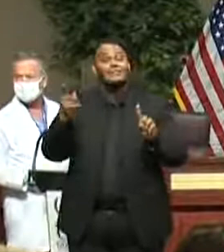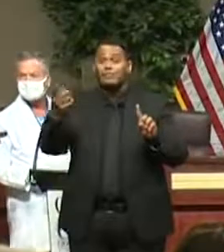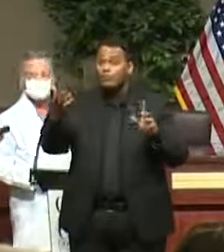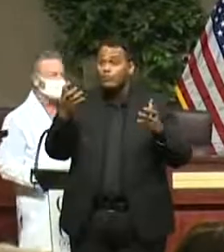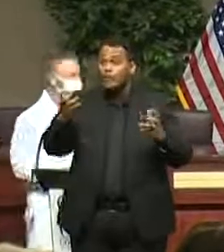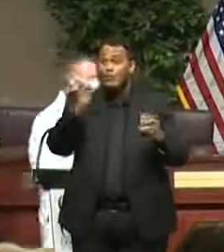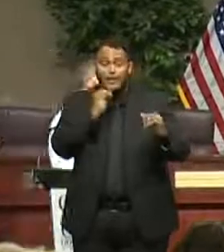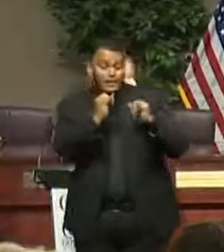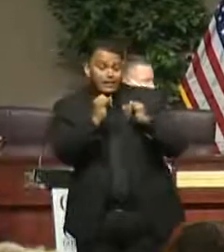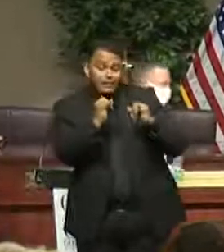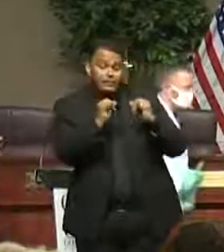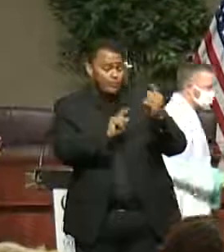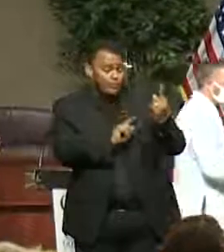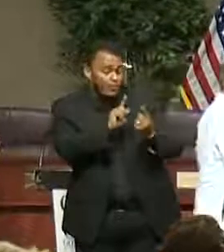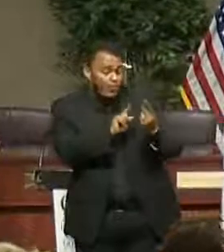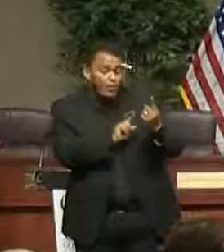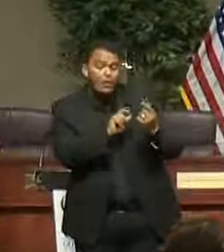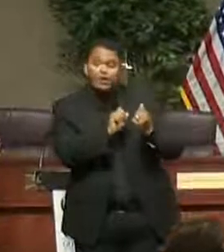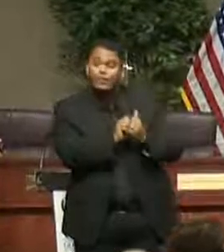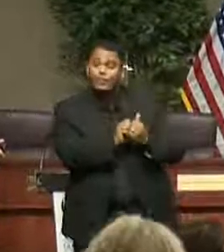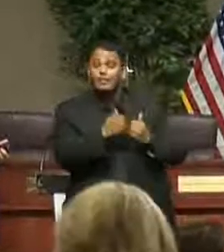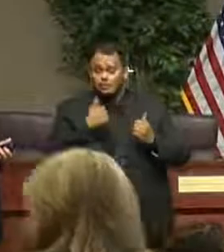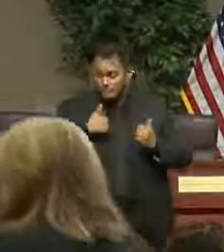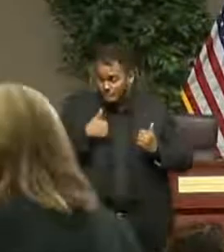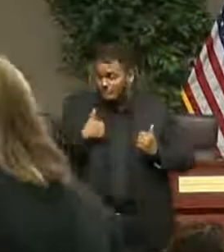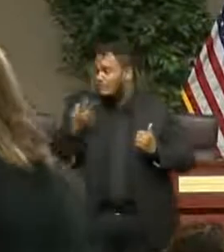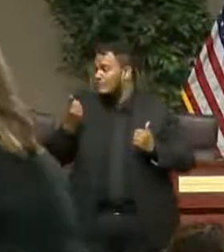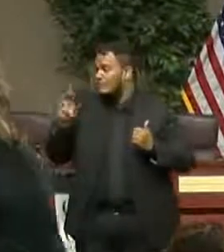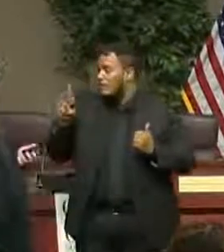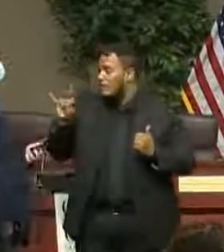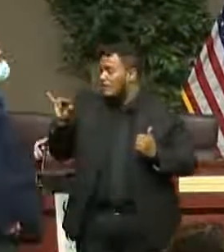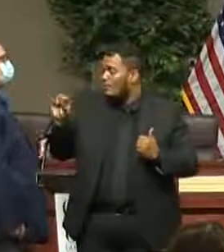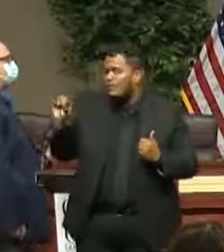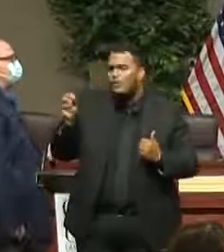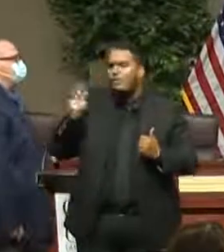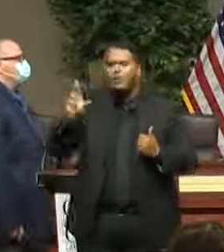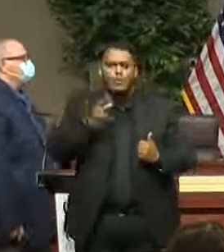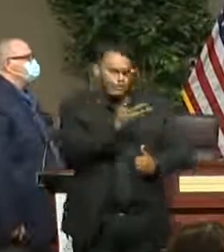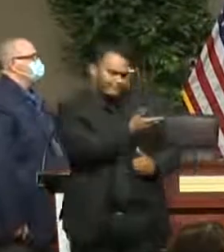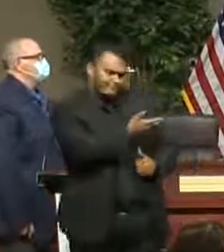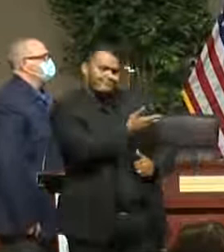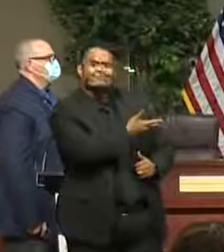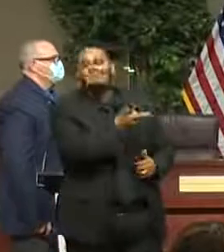do one-on-ones with them, or Dr. Pino or myself, we're here. All right,